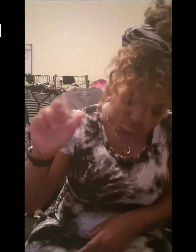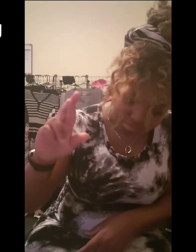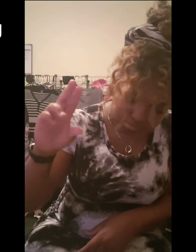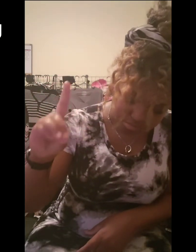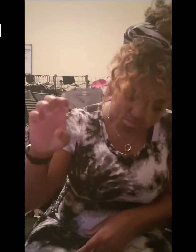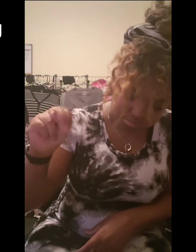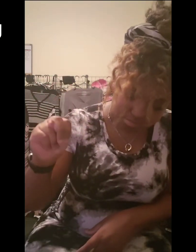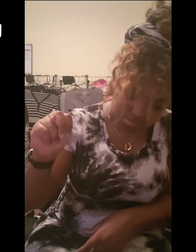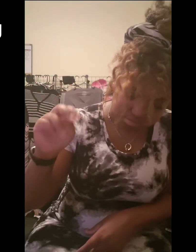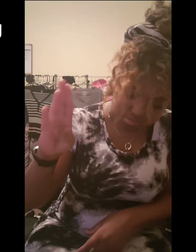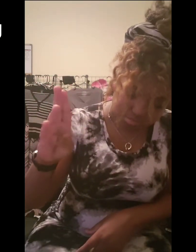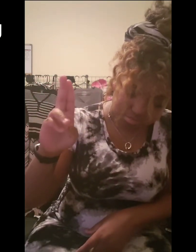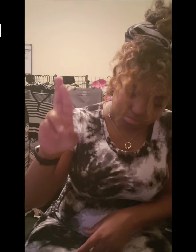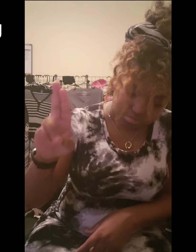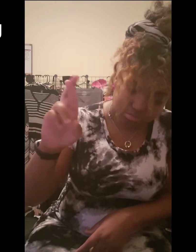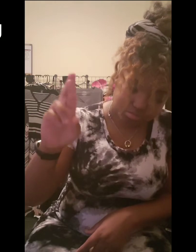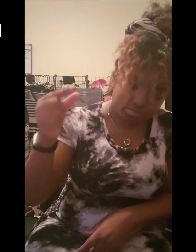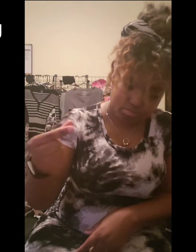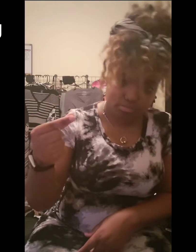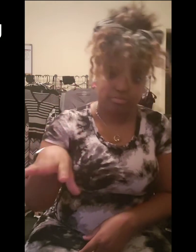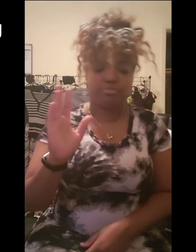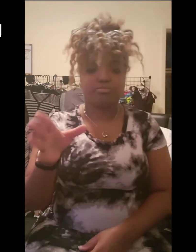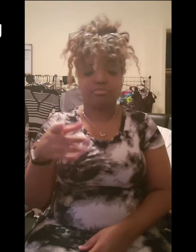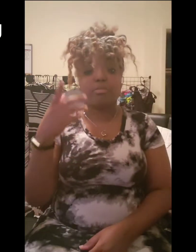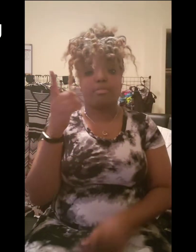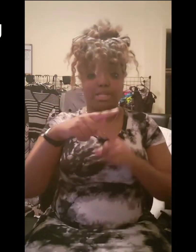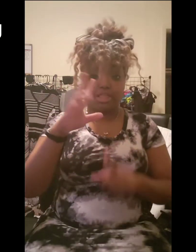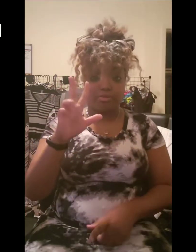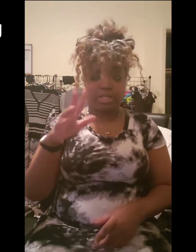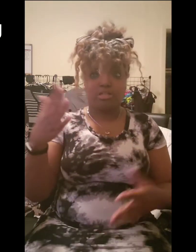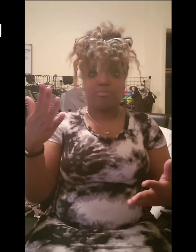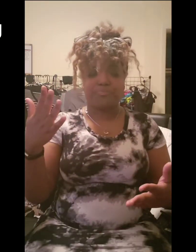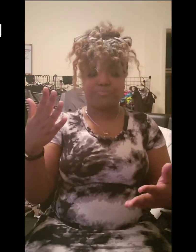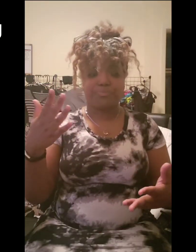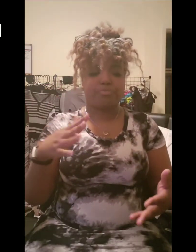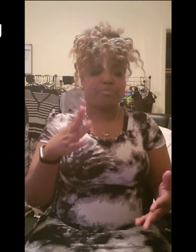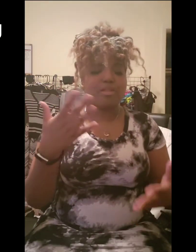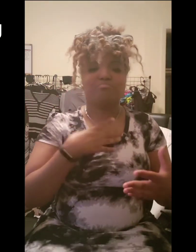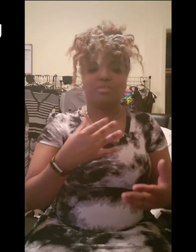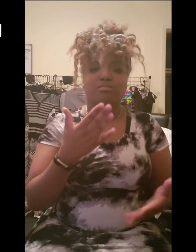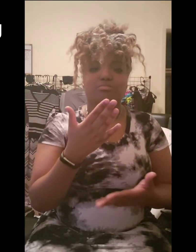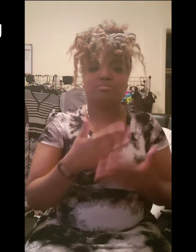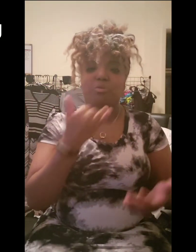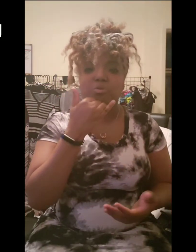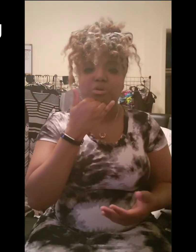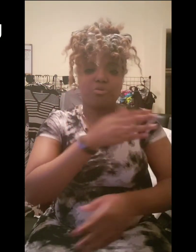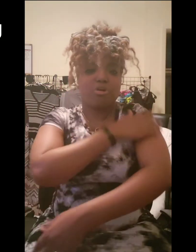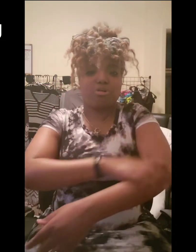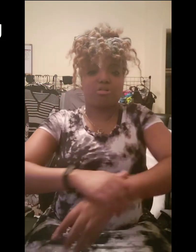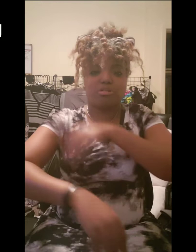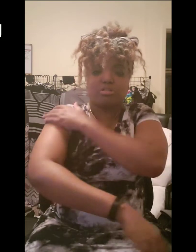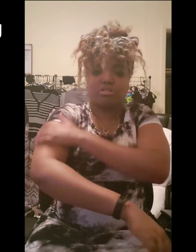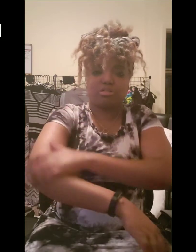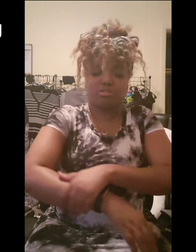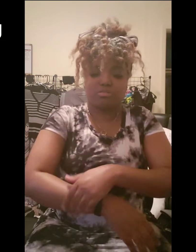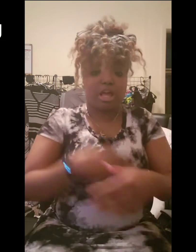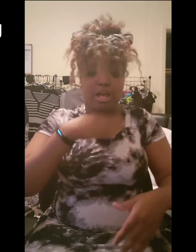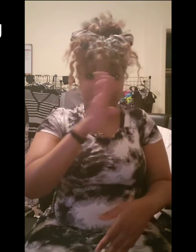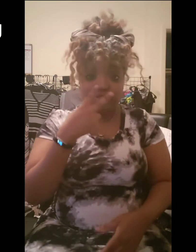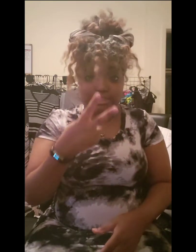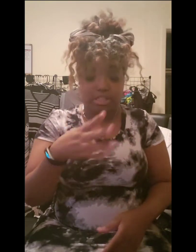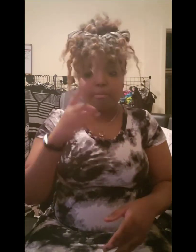type 2 except they have like abnormal arms and hands. I didn't really do too much research on that